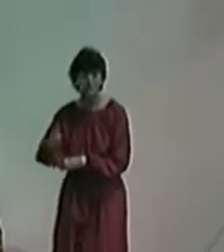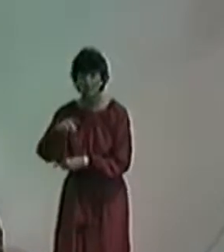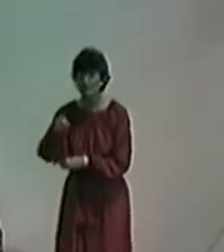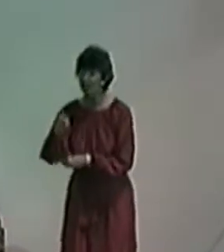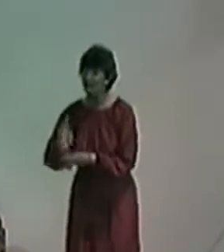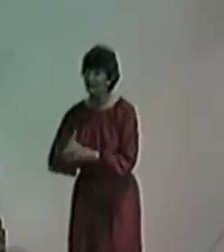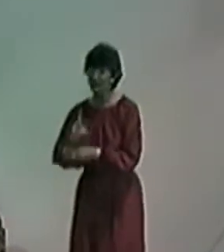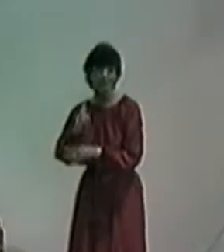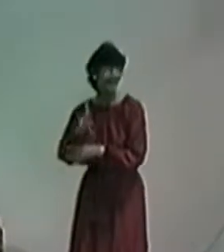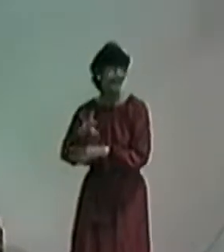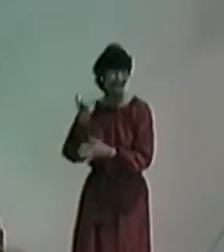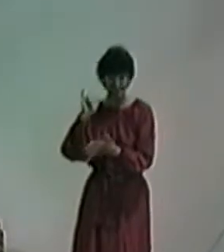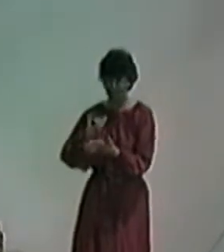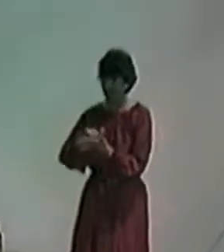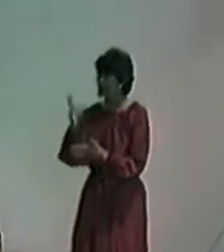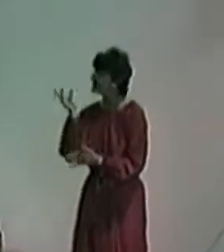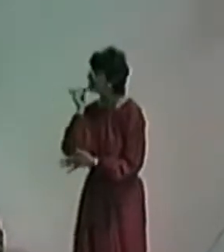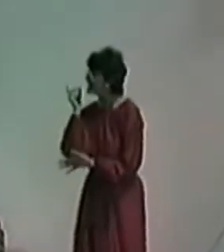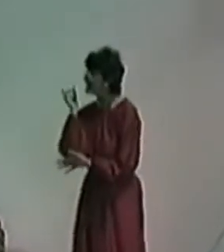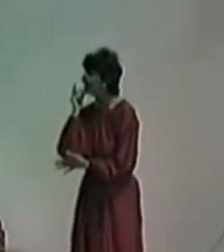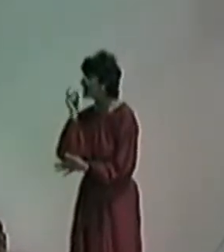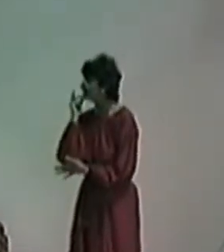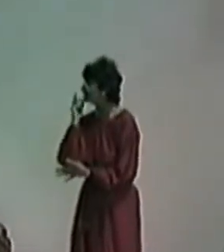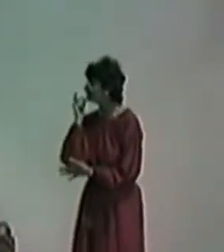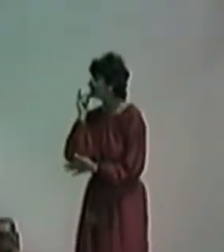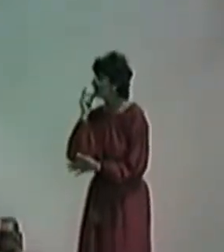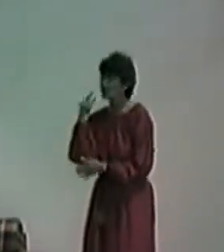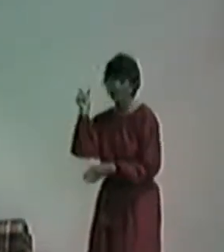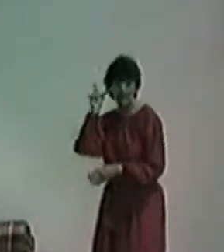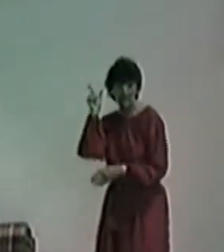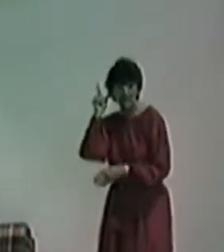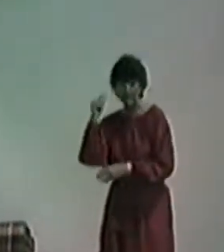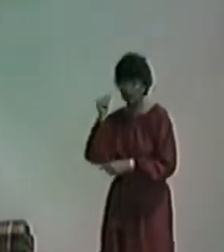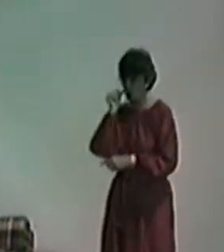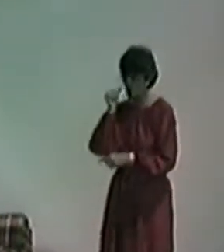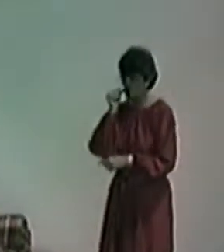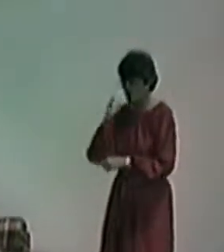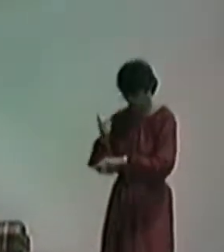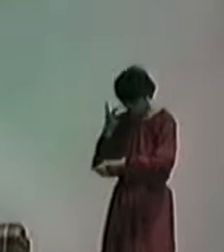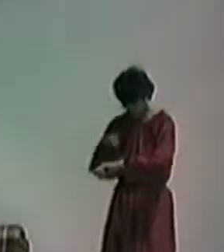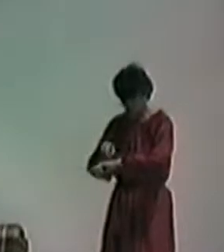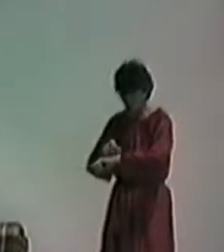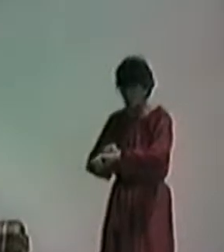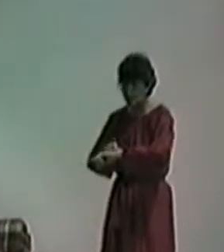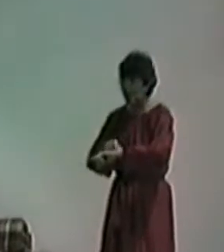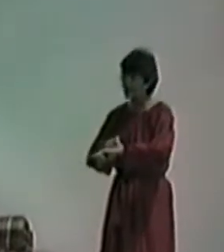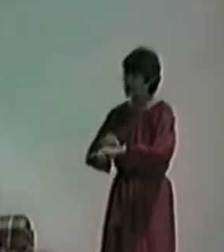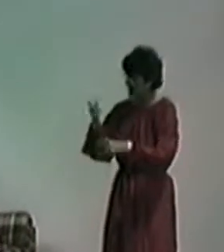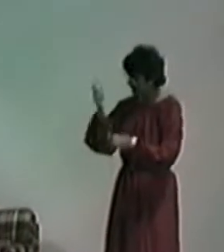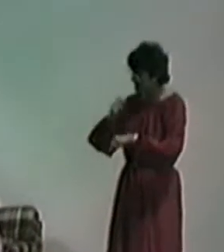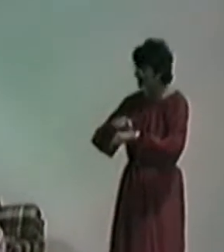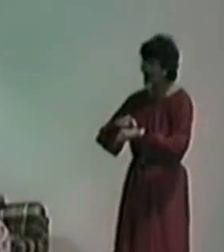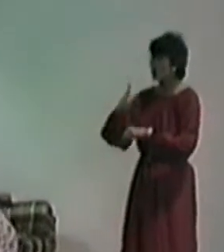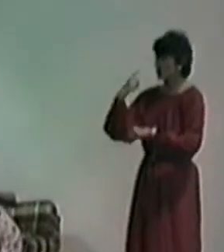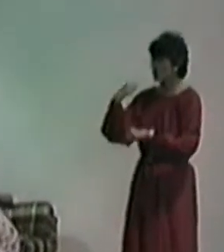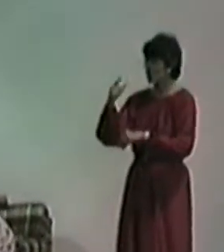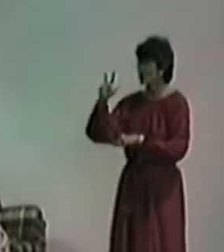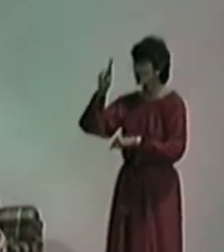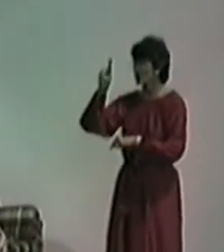perfect. Well, listen, girls, look what time it is. It's time of the reception. I hope she don't forget